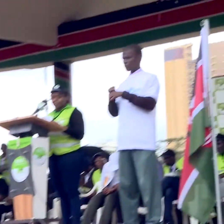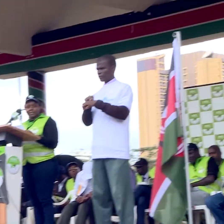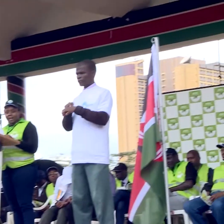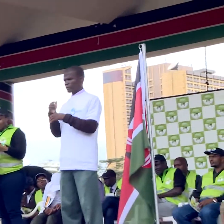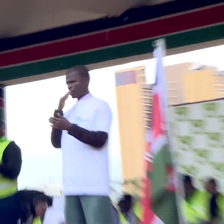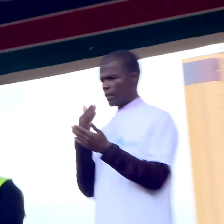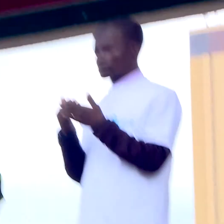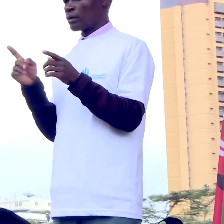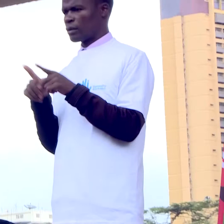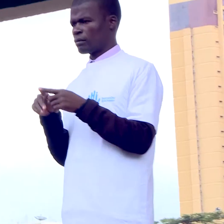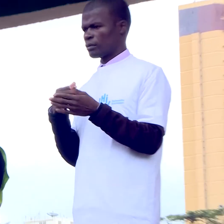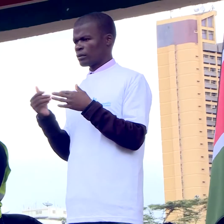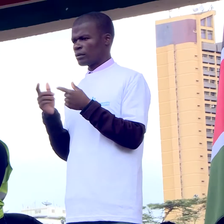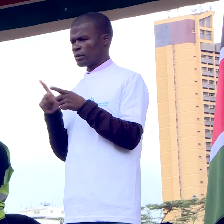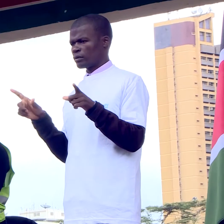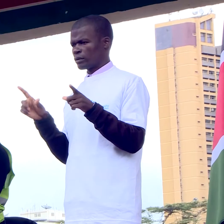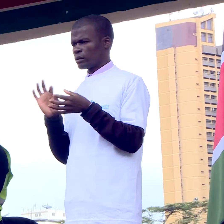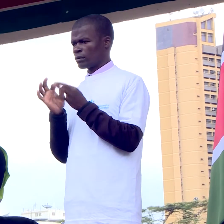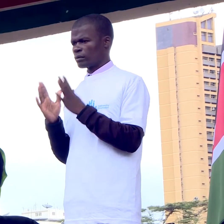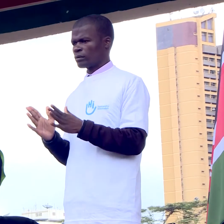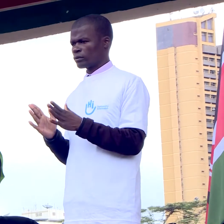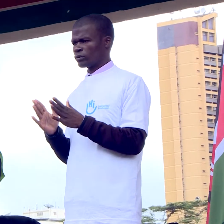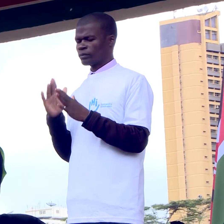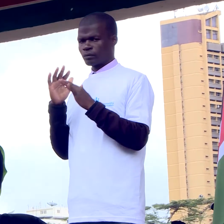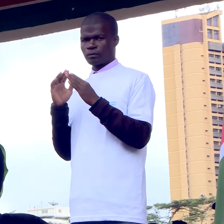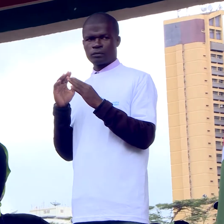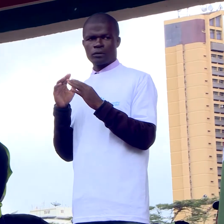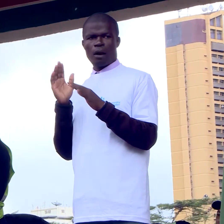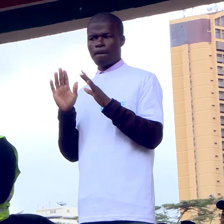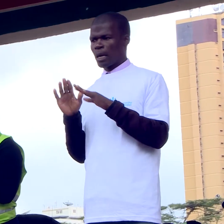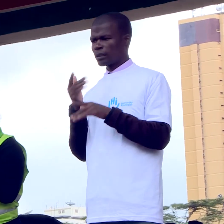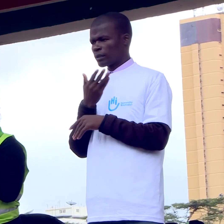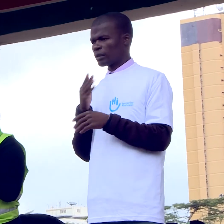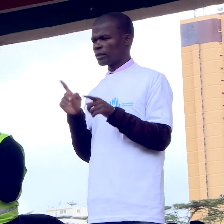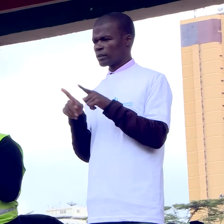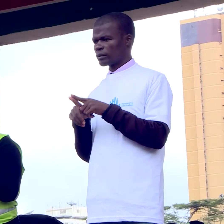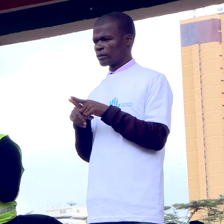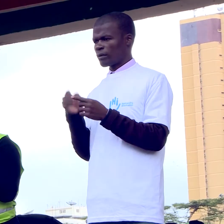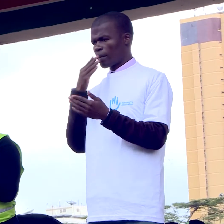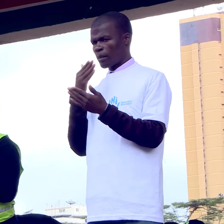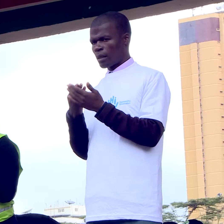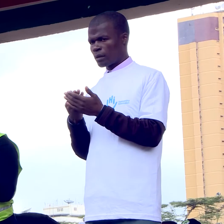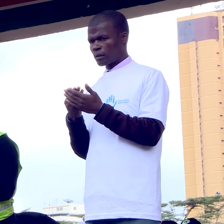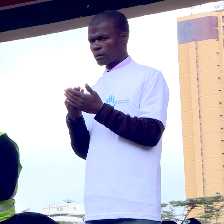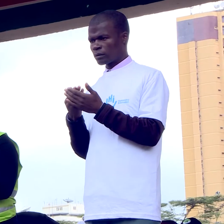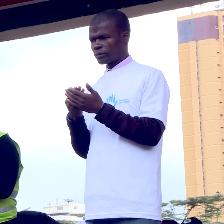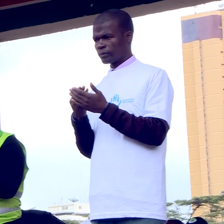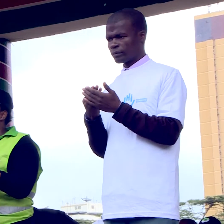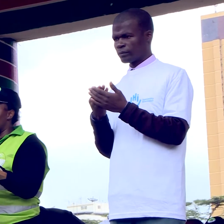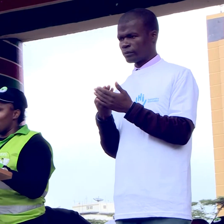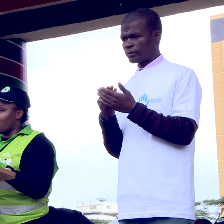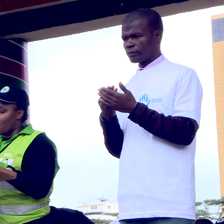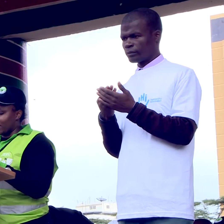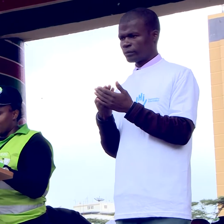language interpreter, the band. I also take this opportunity to thank the Directorate of Voter Education and